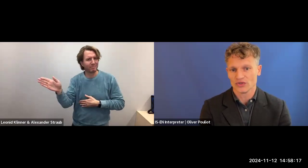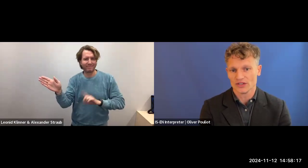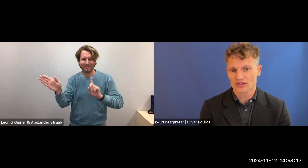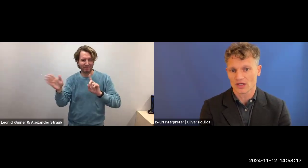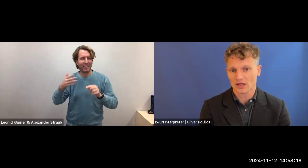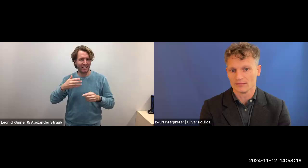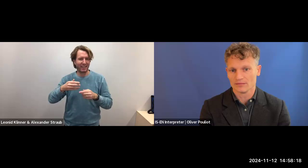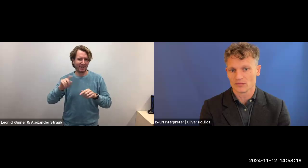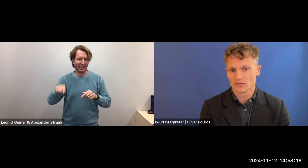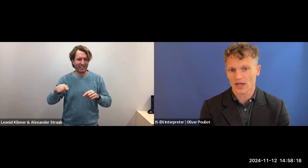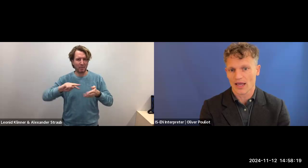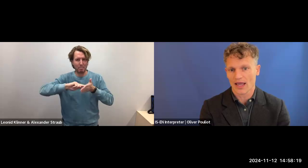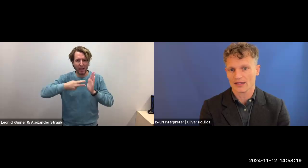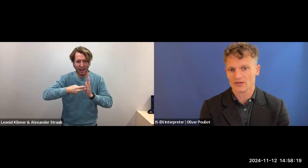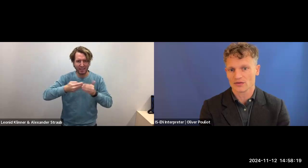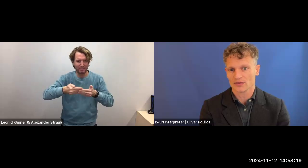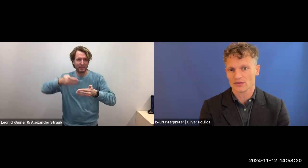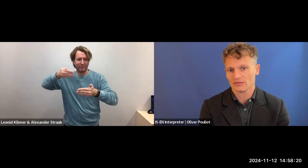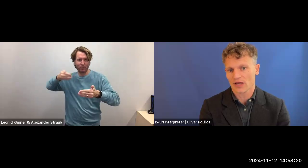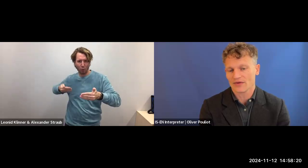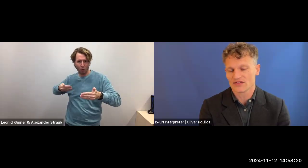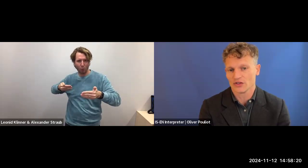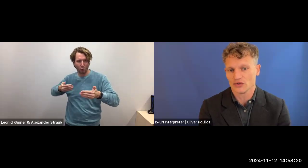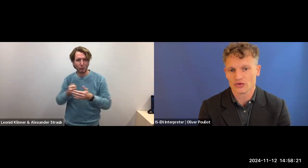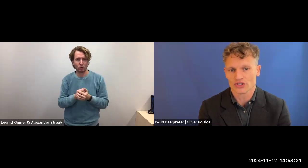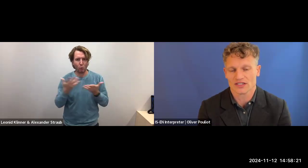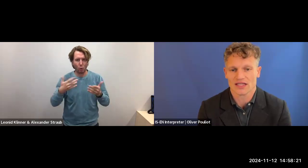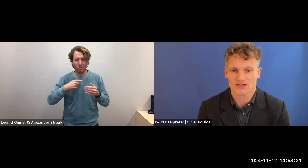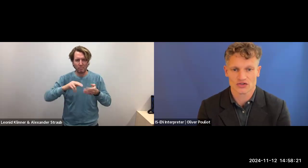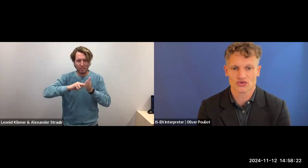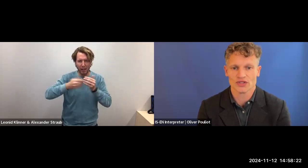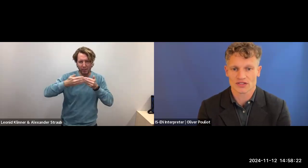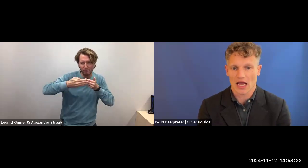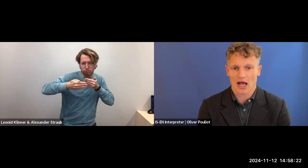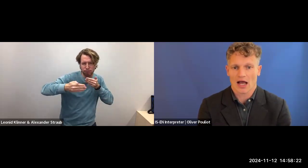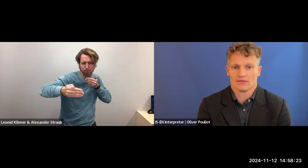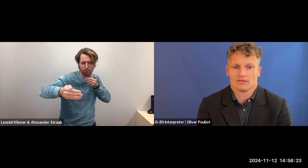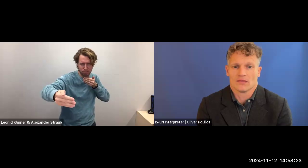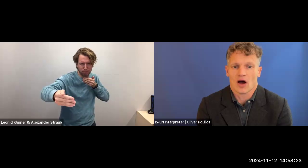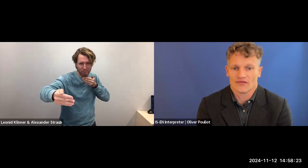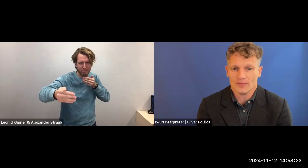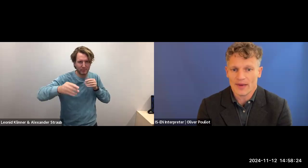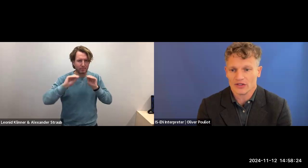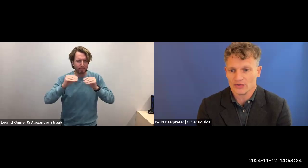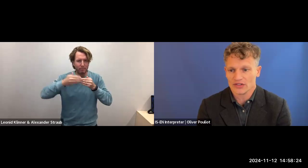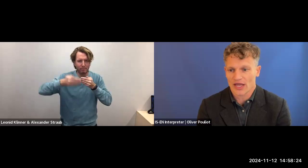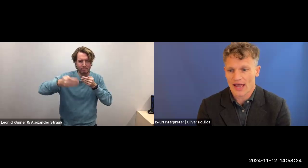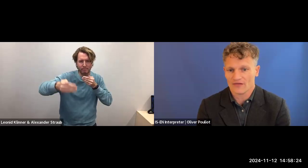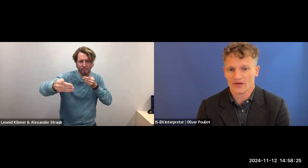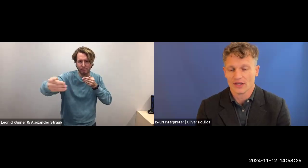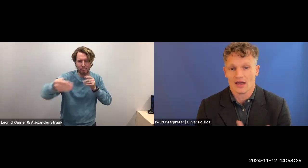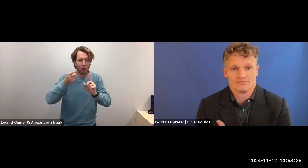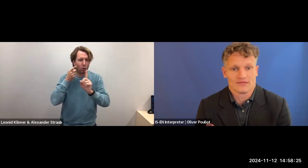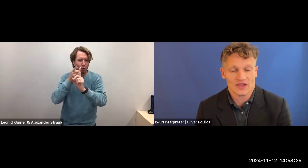assess the students, and obviously you don't just assess the students off the bat, you need